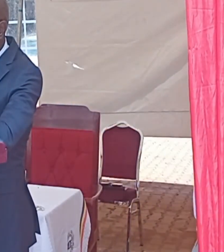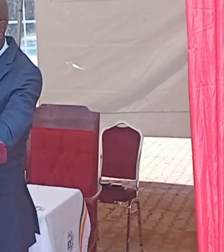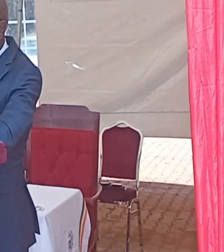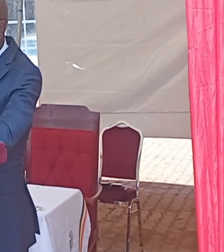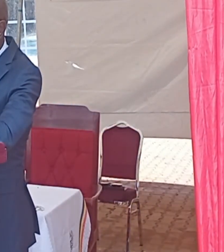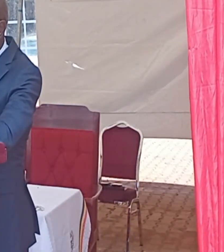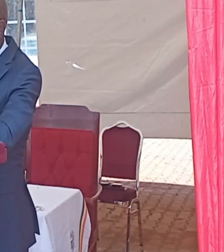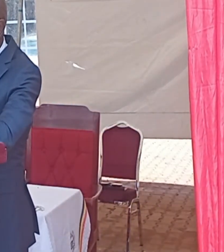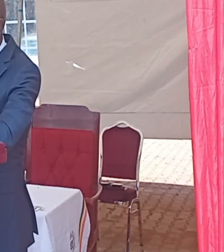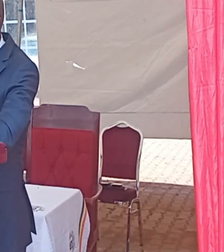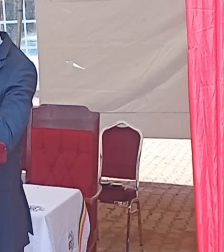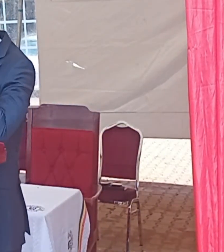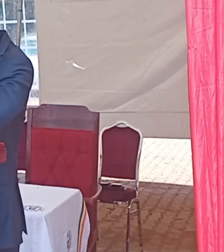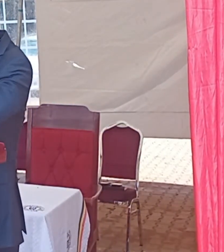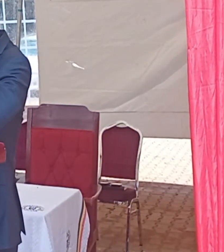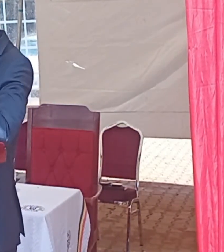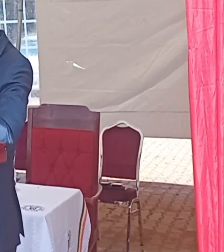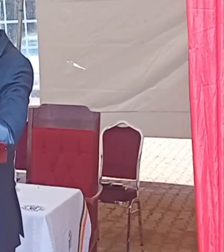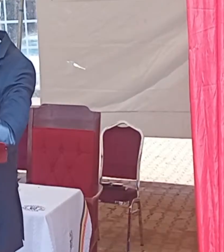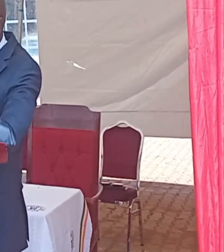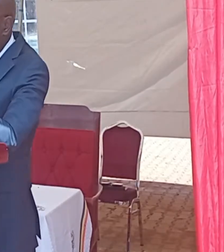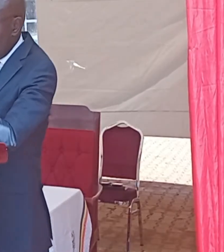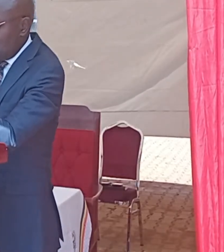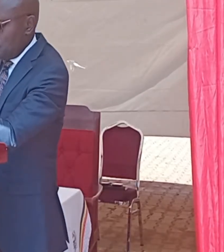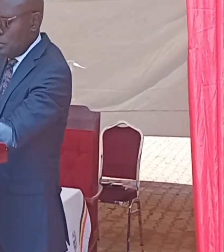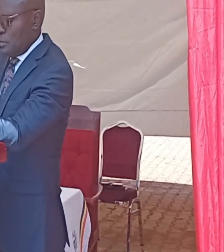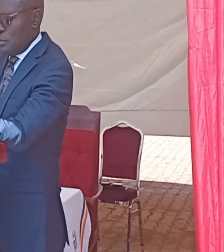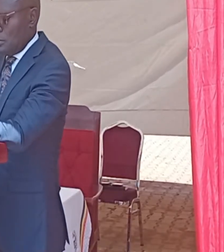wange. Ekibuuzo ekisooka